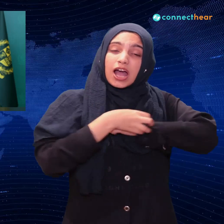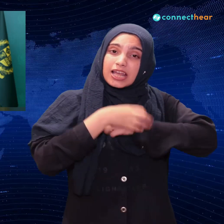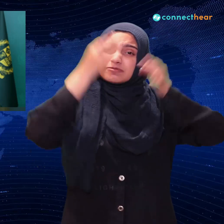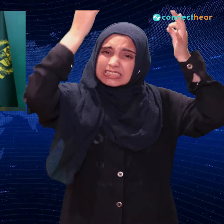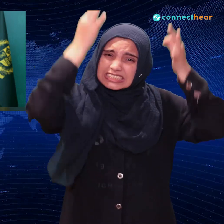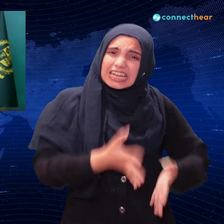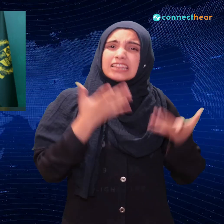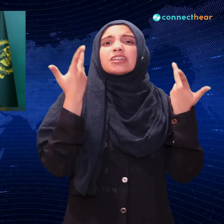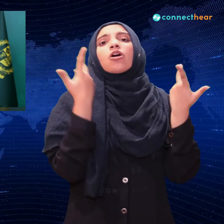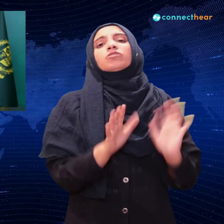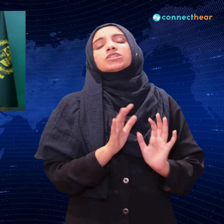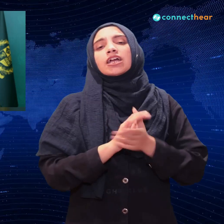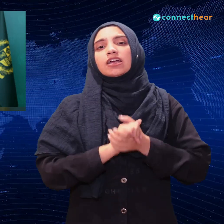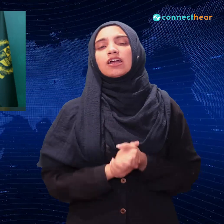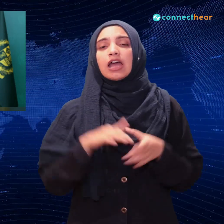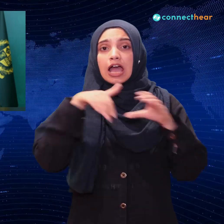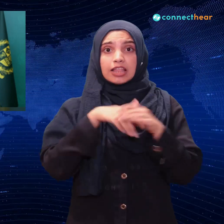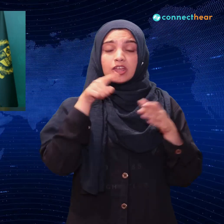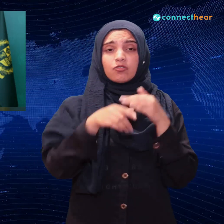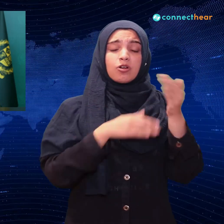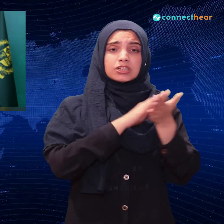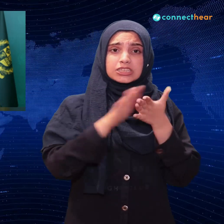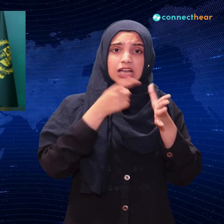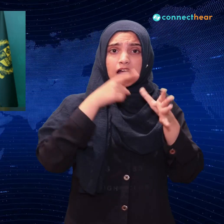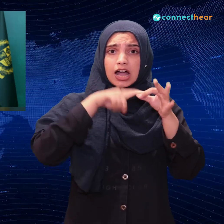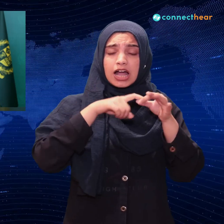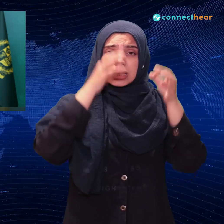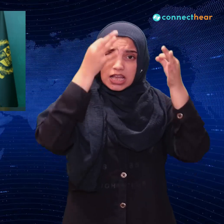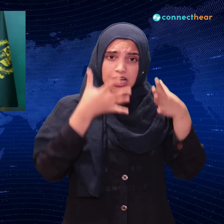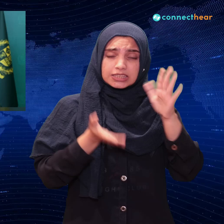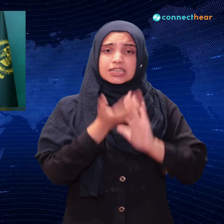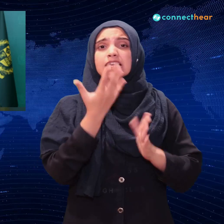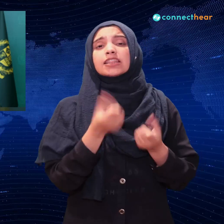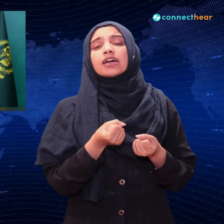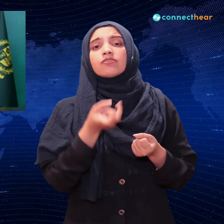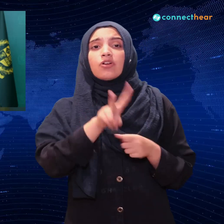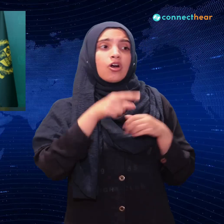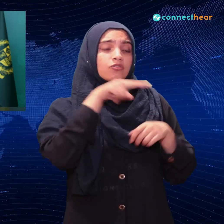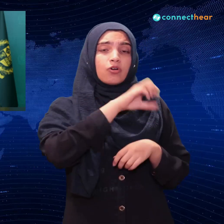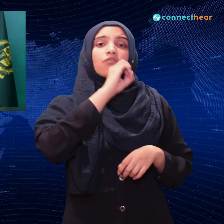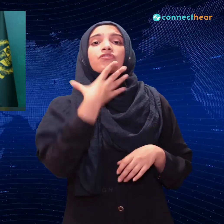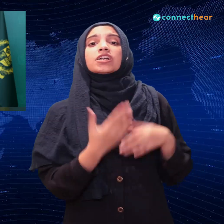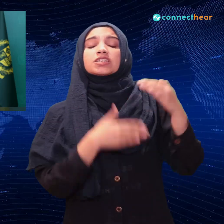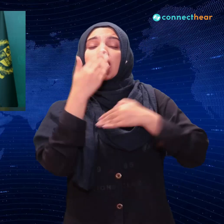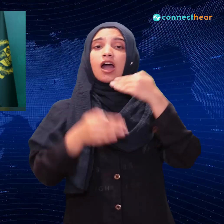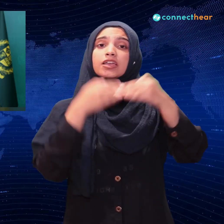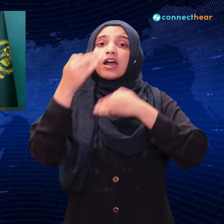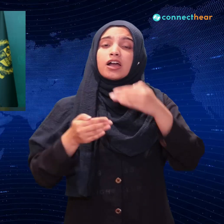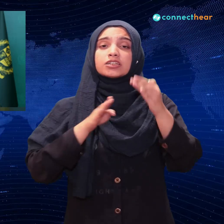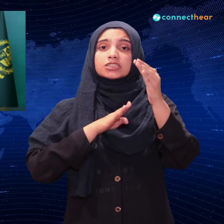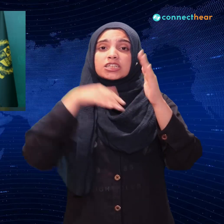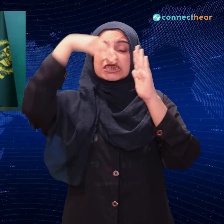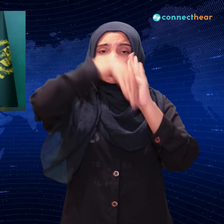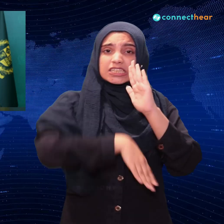a huge humanitarian crisis looming ahead. And this will have serious repercussions, not just for